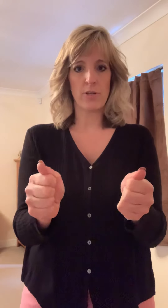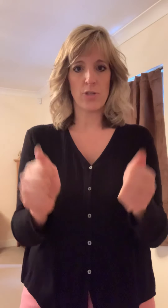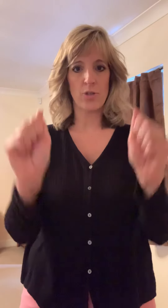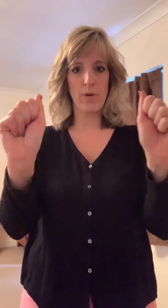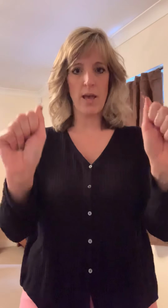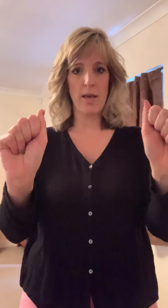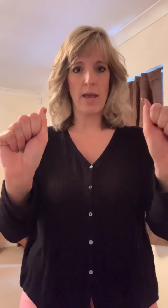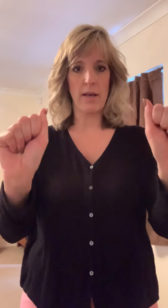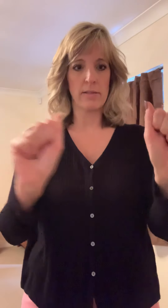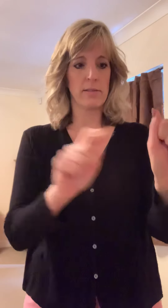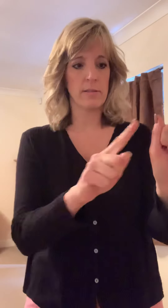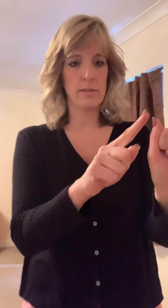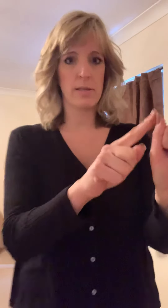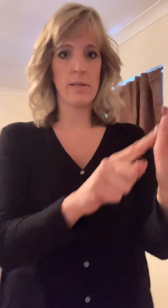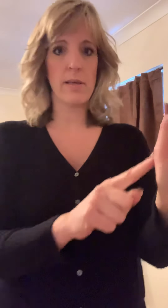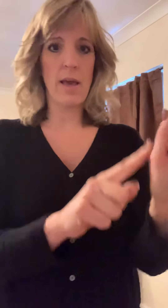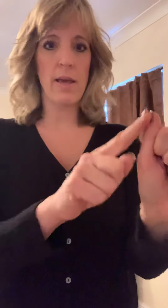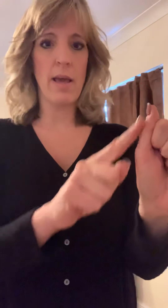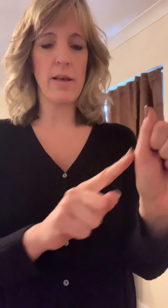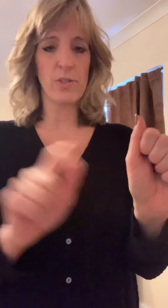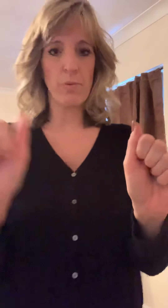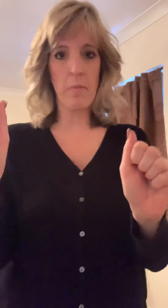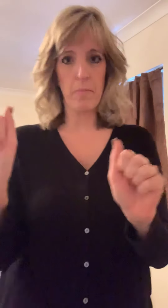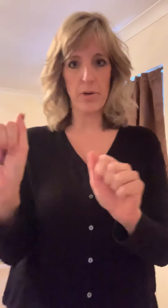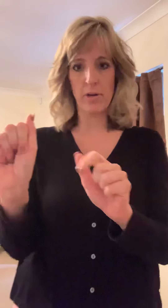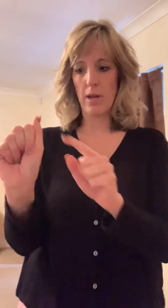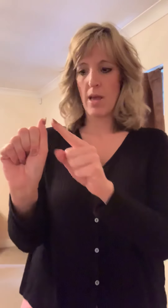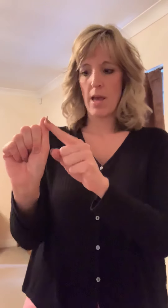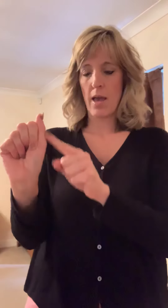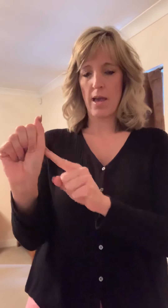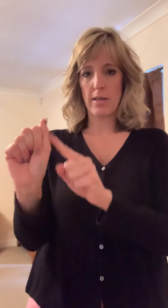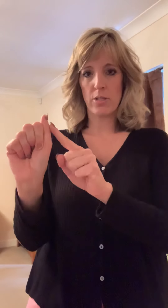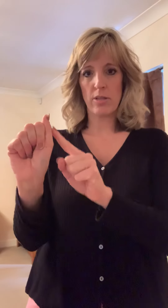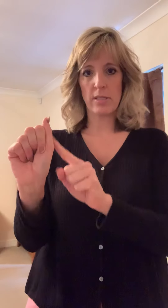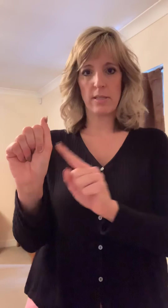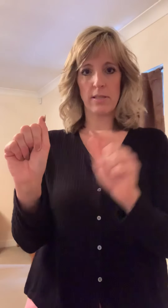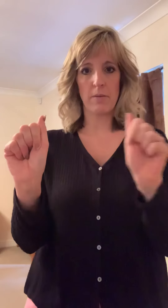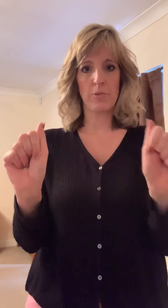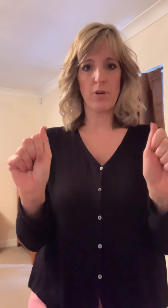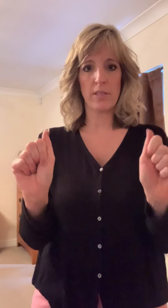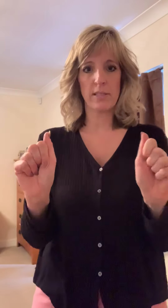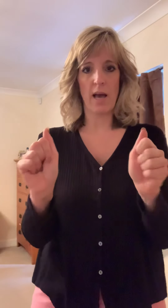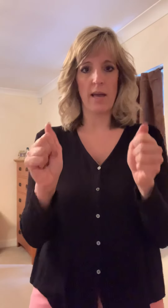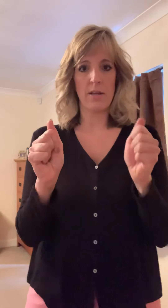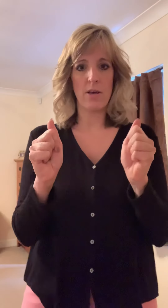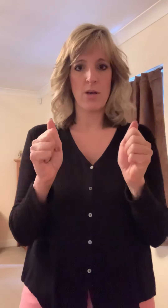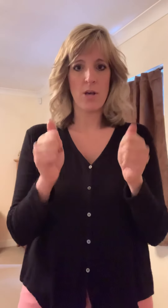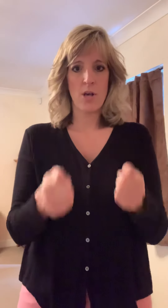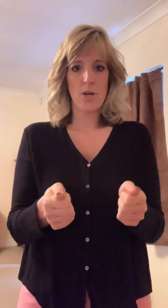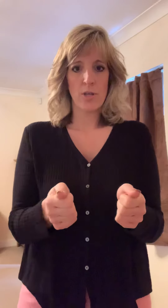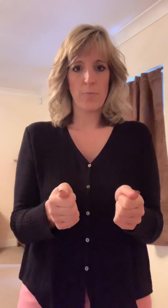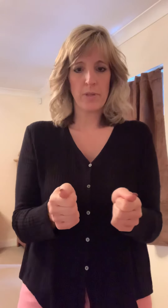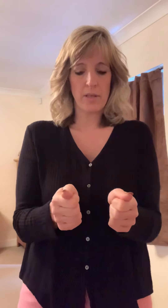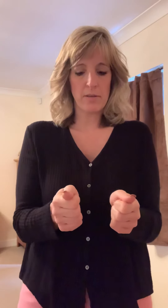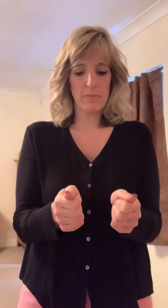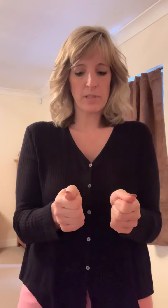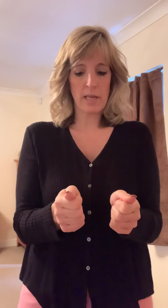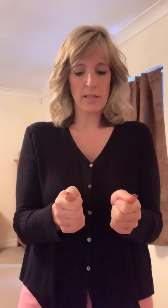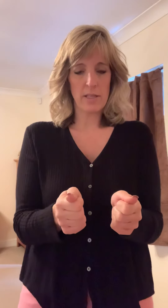two A hands. See, A hands, remember, A is on the thumbs are on the side. You put them like this,